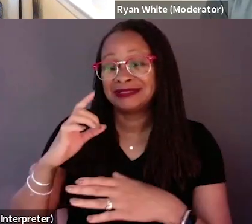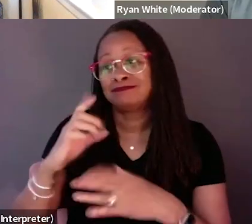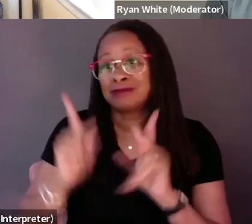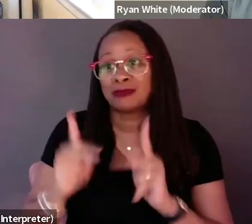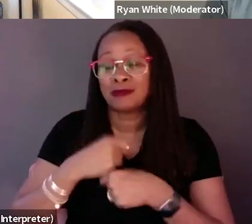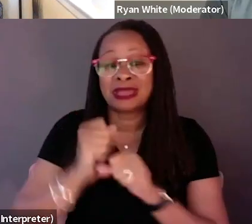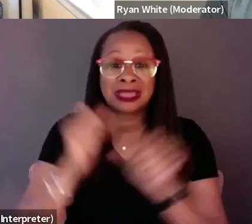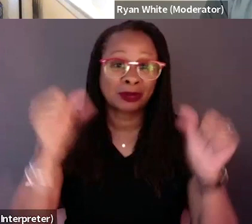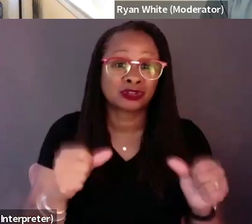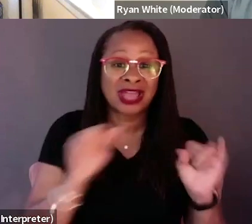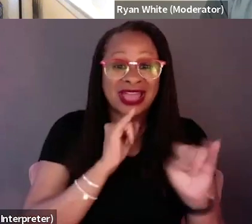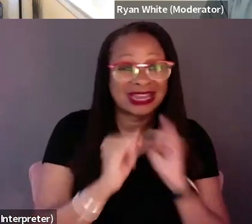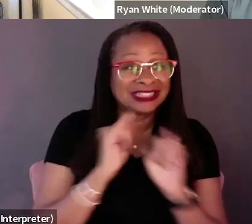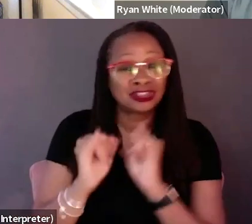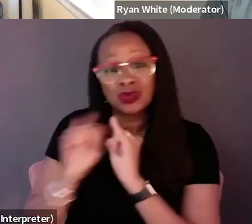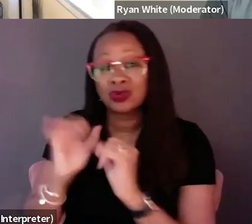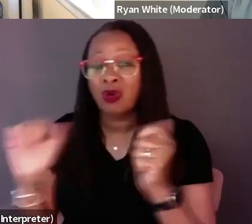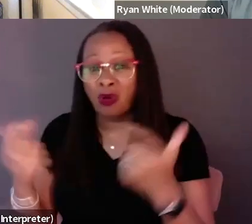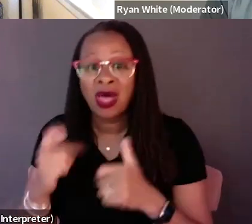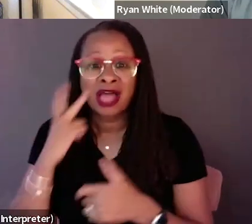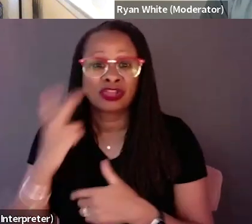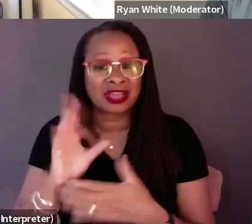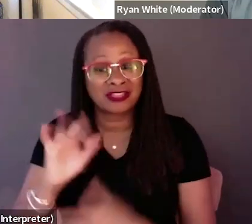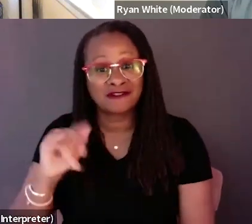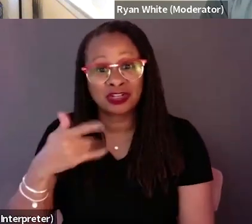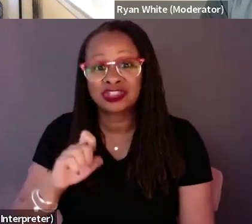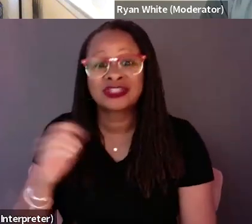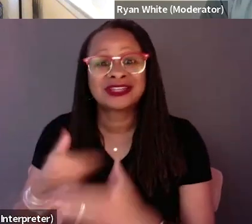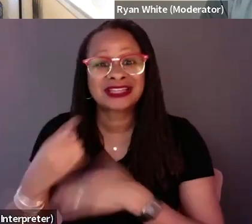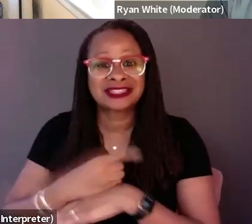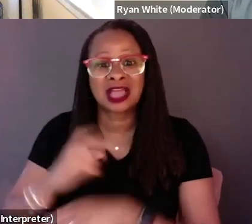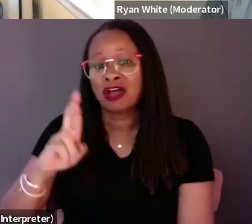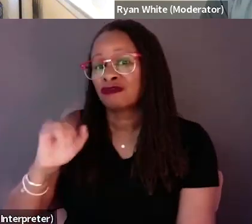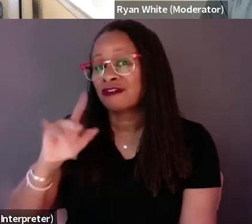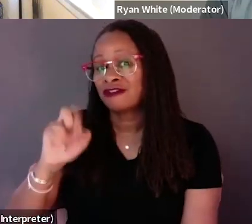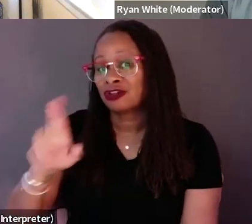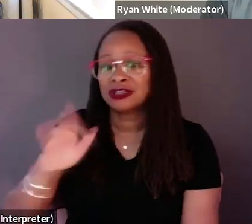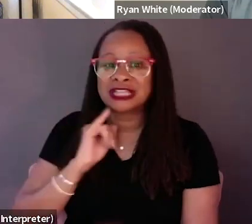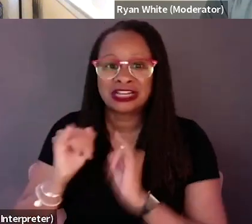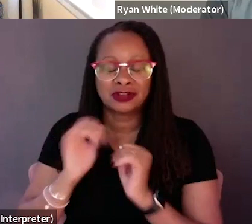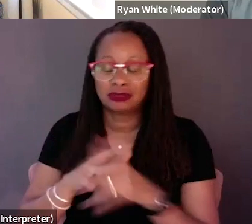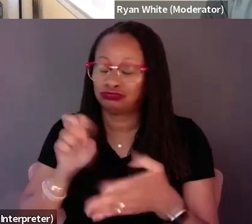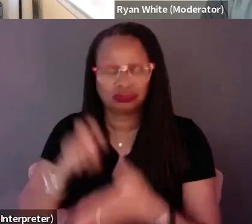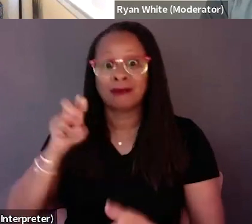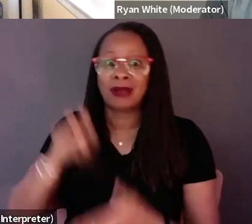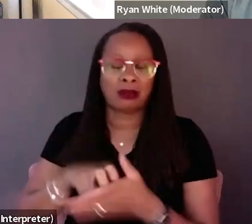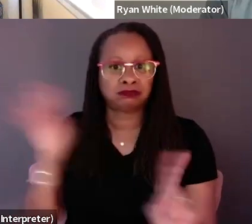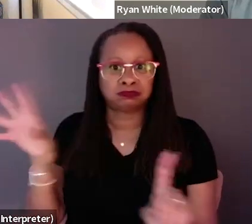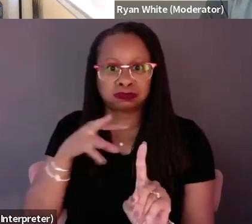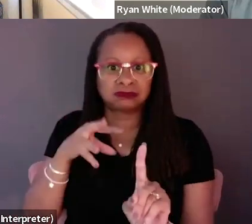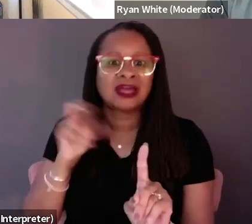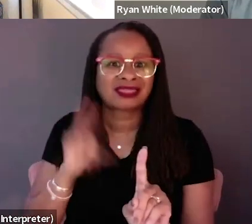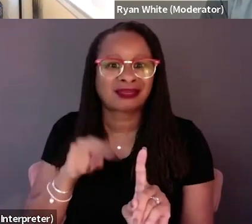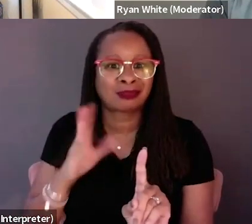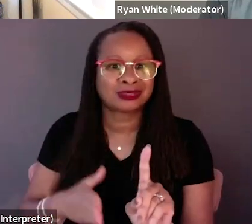I interviewed all of them, and looking at the footage, the next day, River's interview just jumped out so